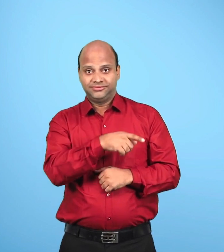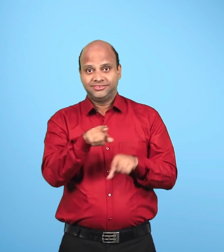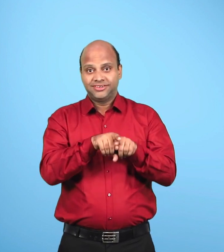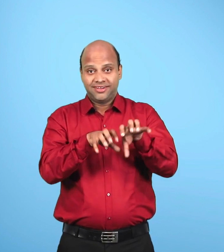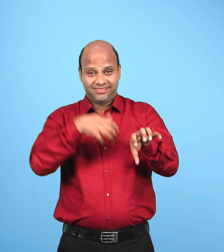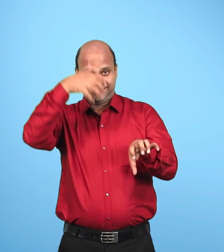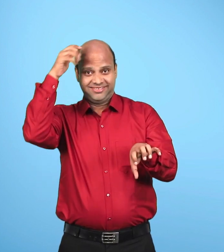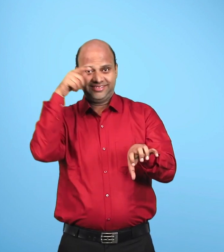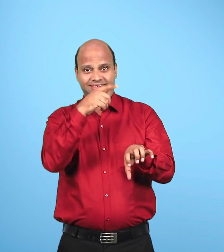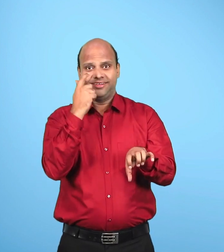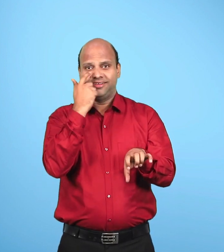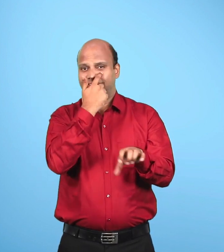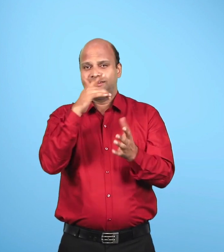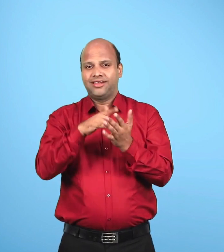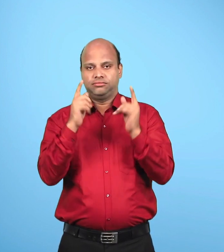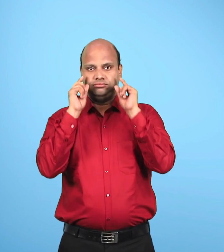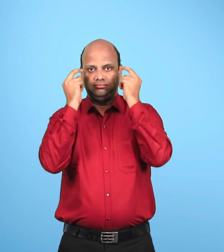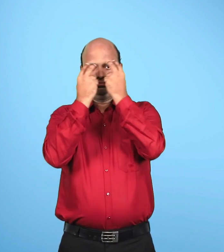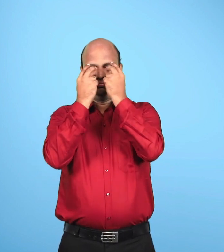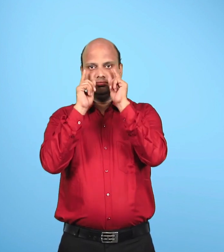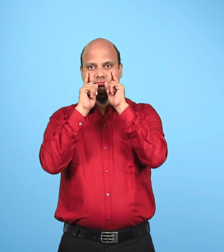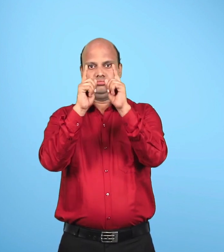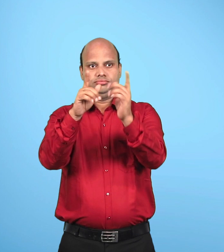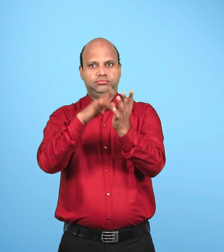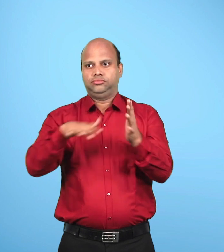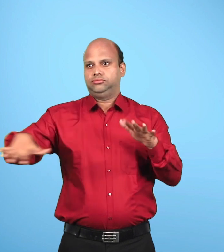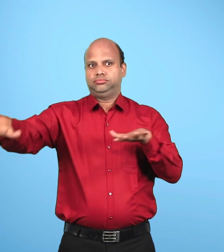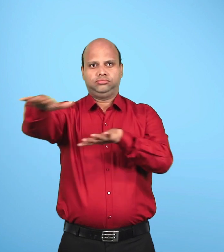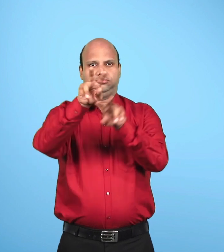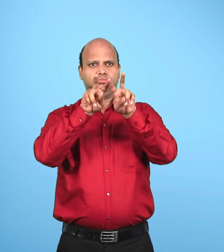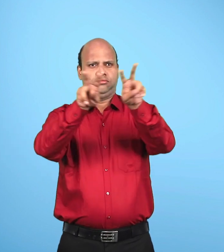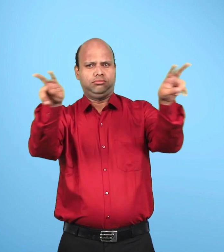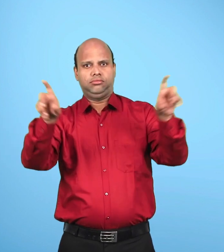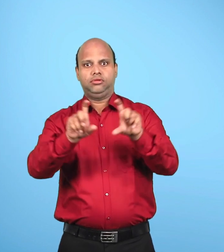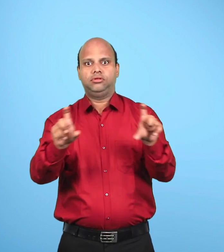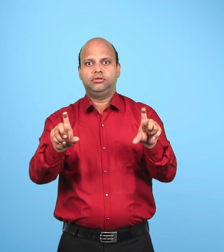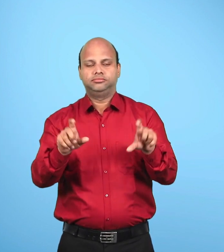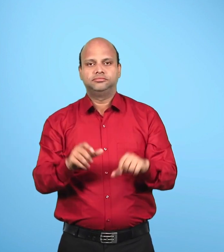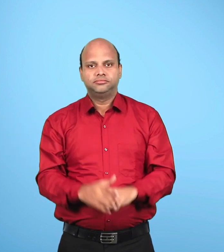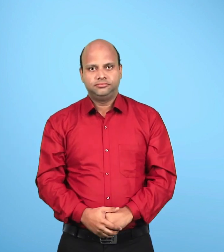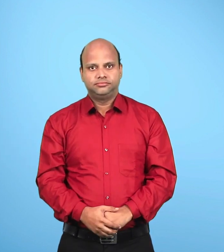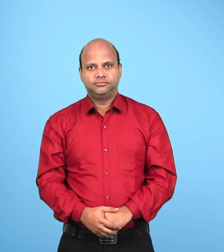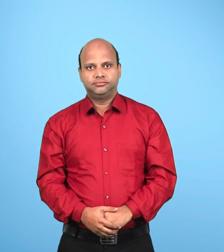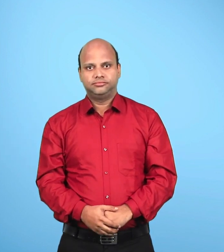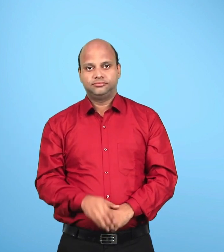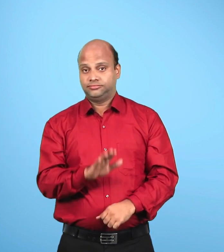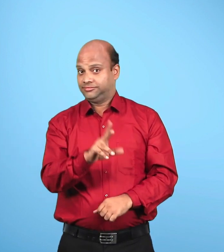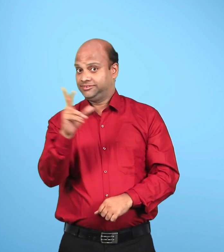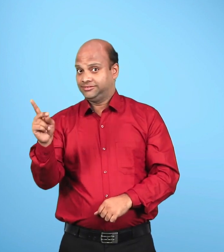The eyes in front of the face allow it to have a correct idea about the location of its prey. A